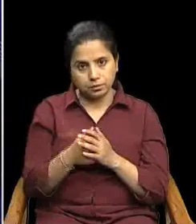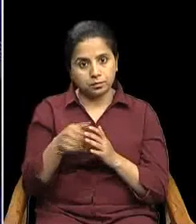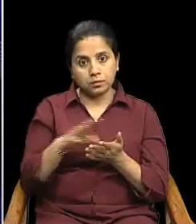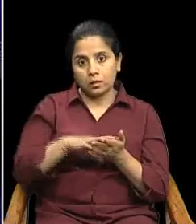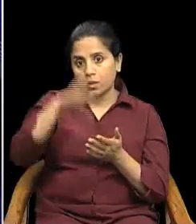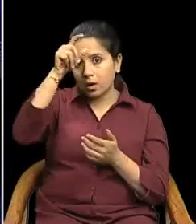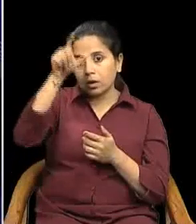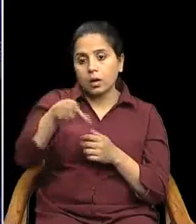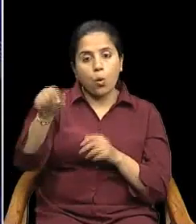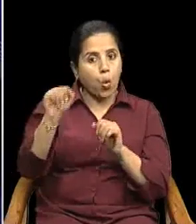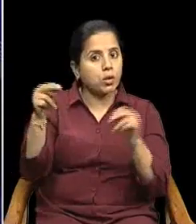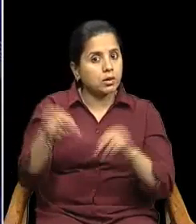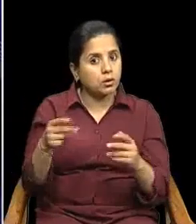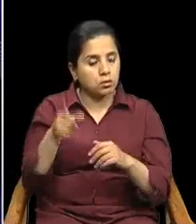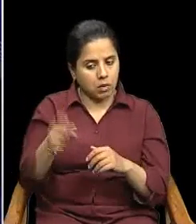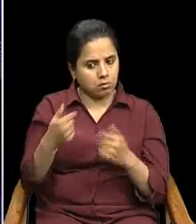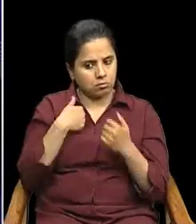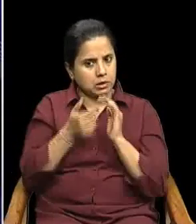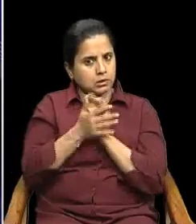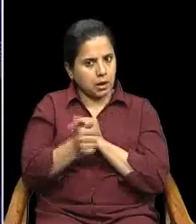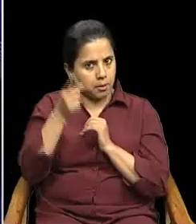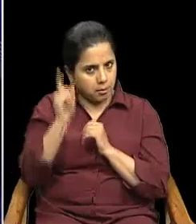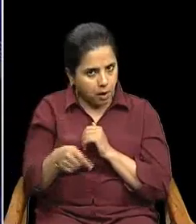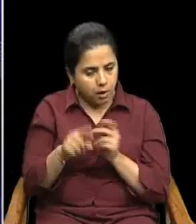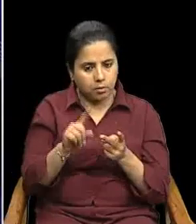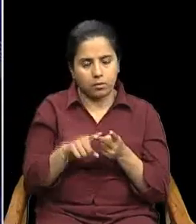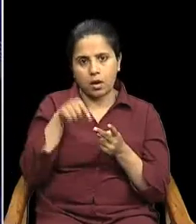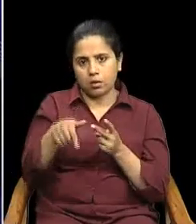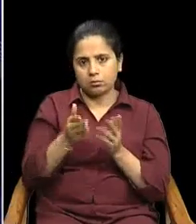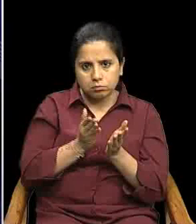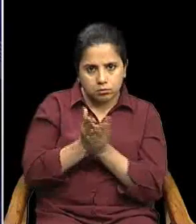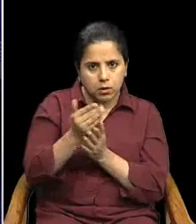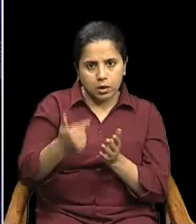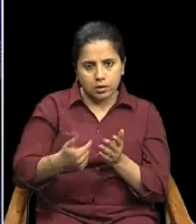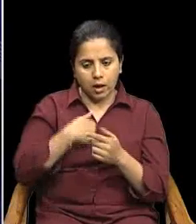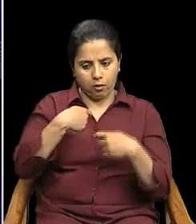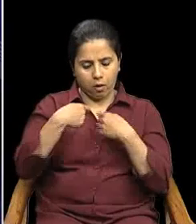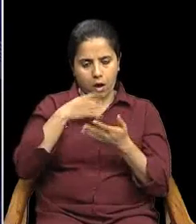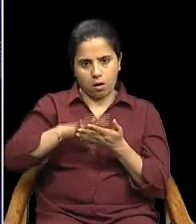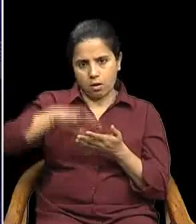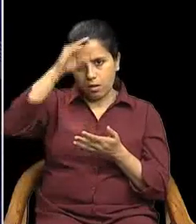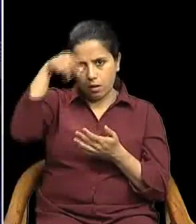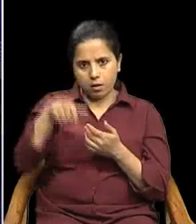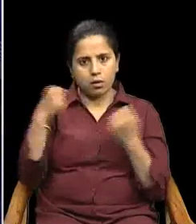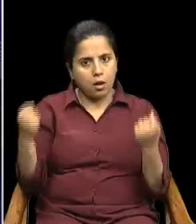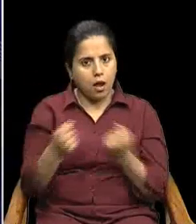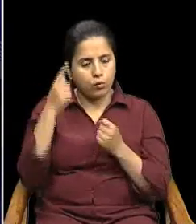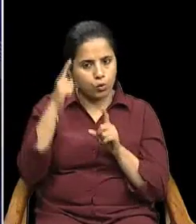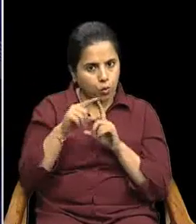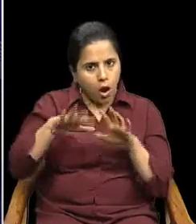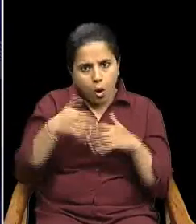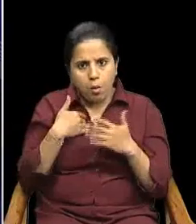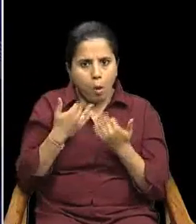are to have the ability to pursue the self-directed learning activities